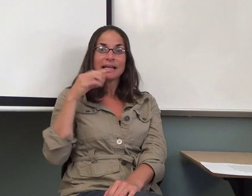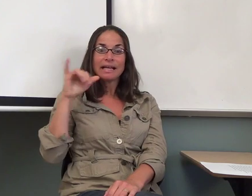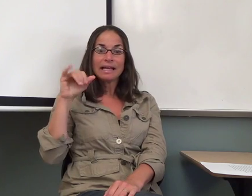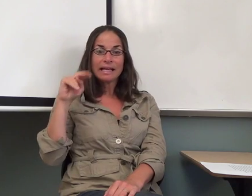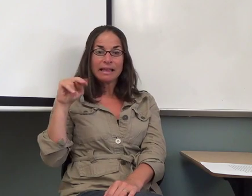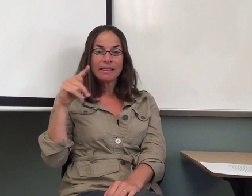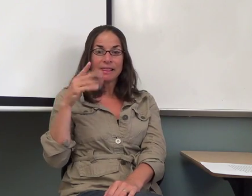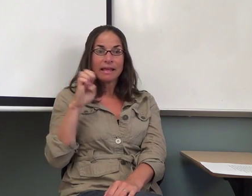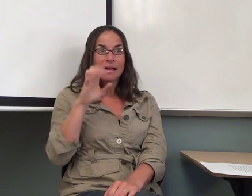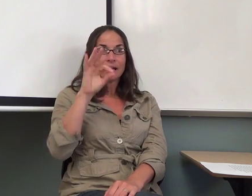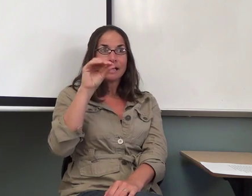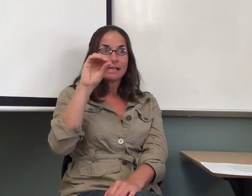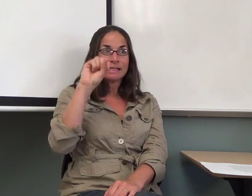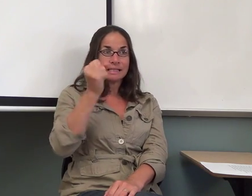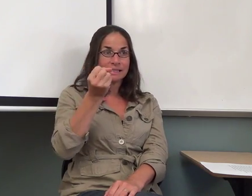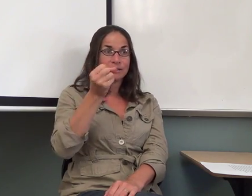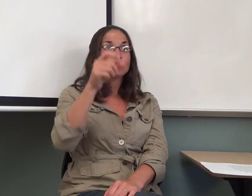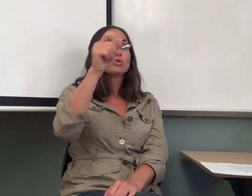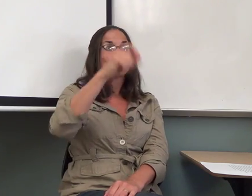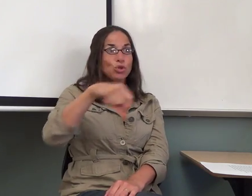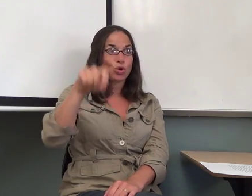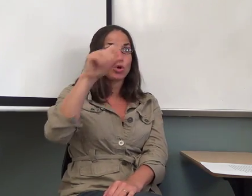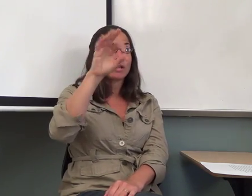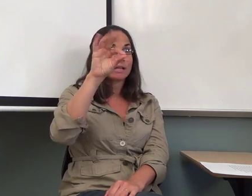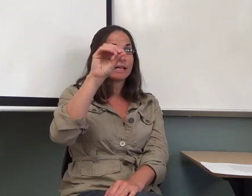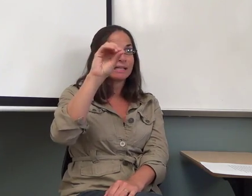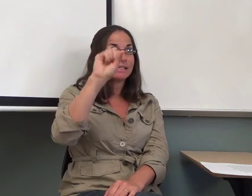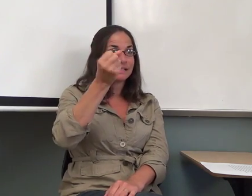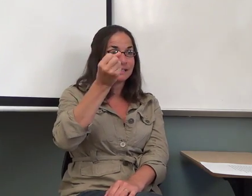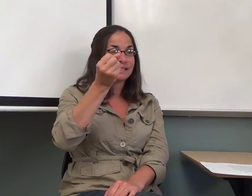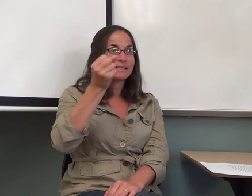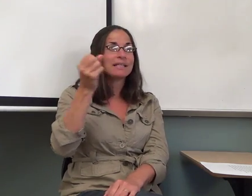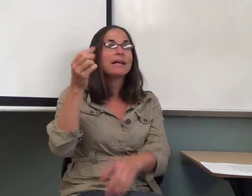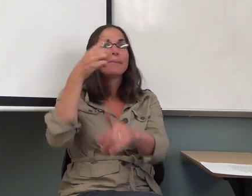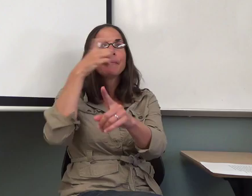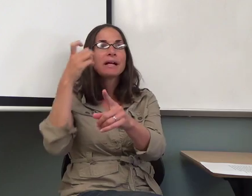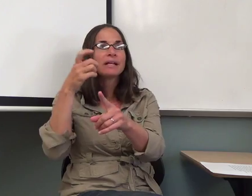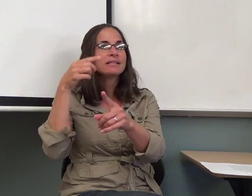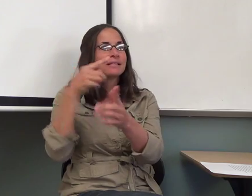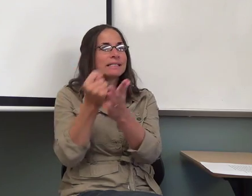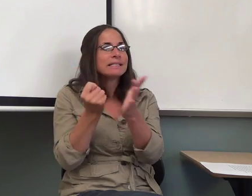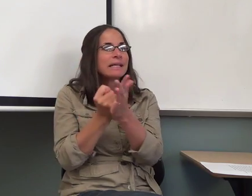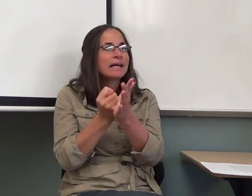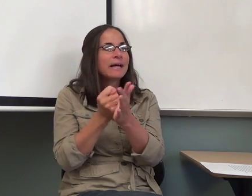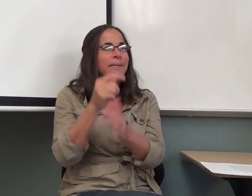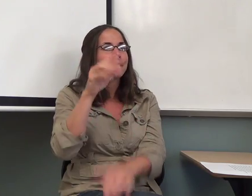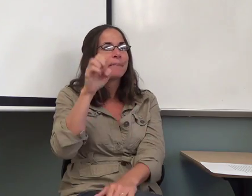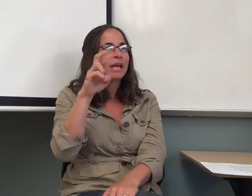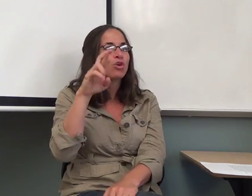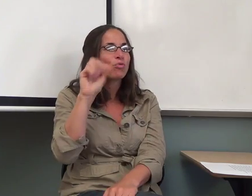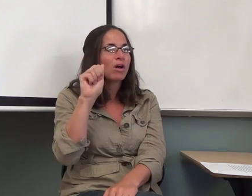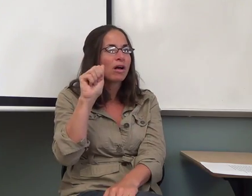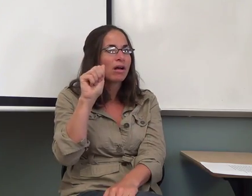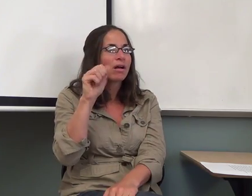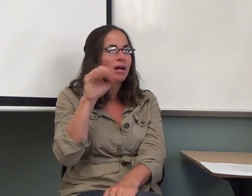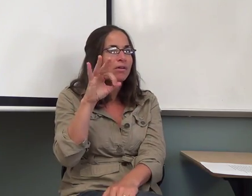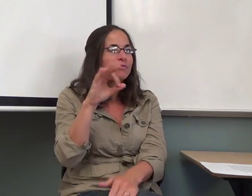would be. Yeah. Mhm. And I'll It's show you, referring I'm to just, an era. I'm gonna, exactly, because it refers to an era of time. Yes, a